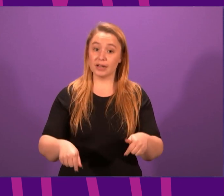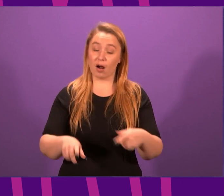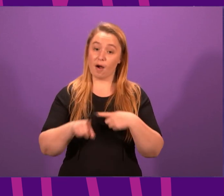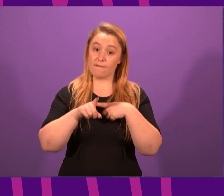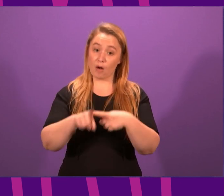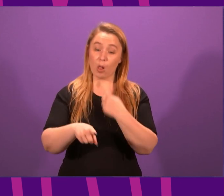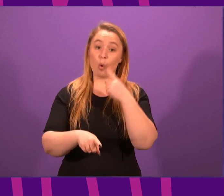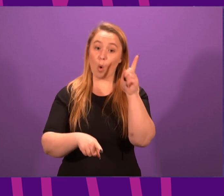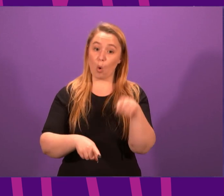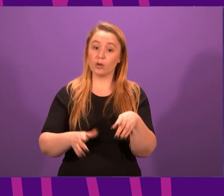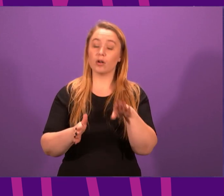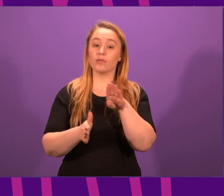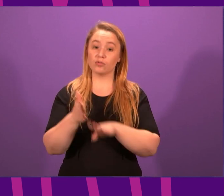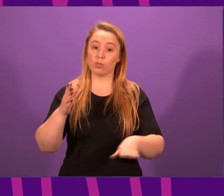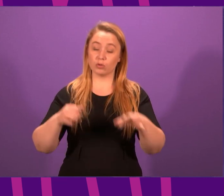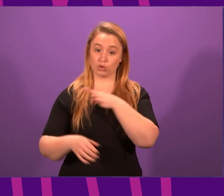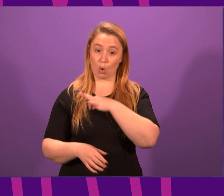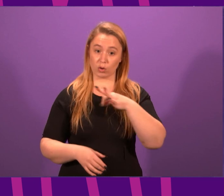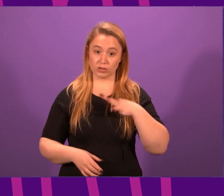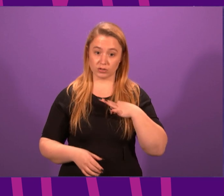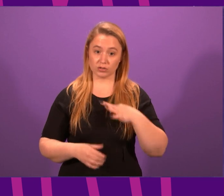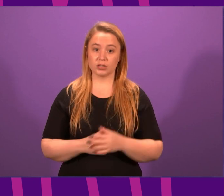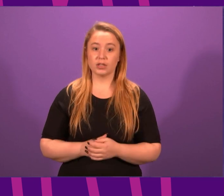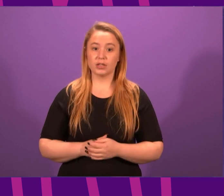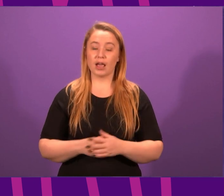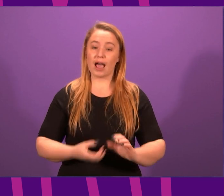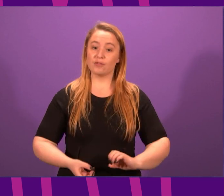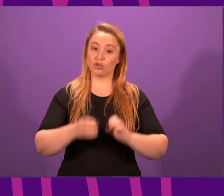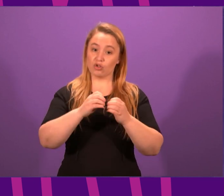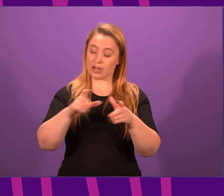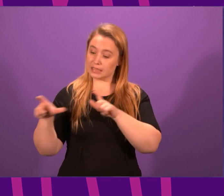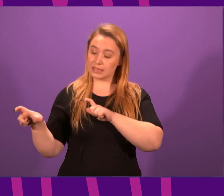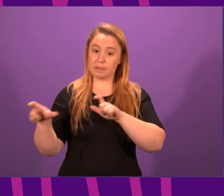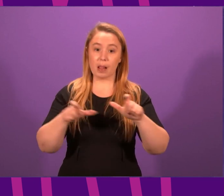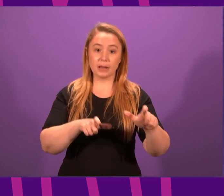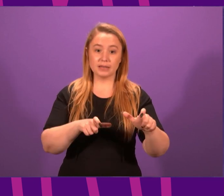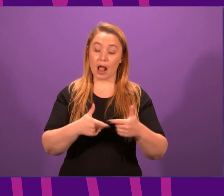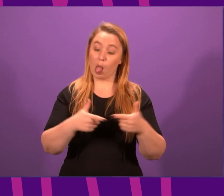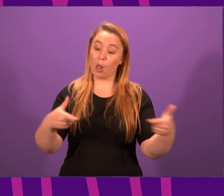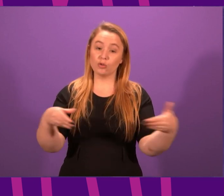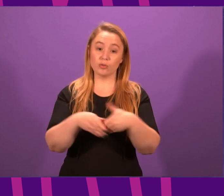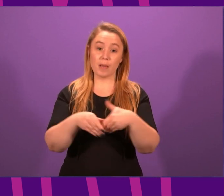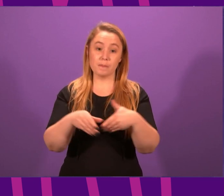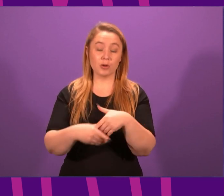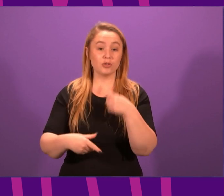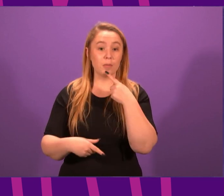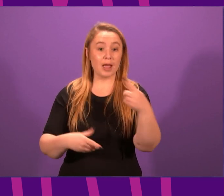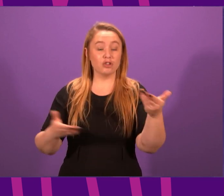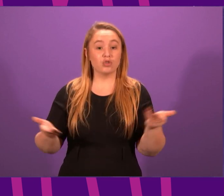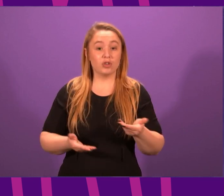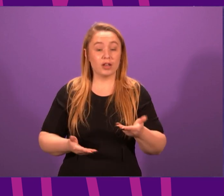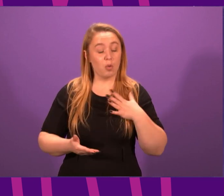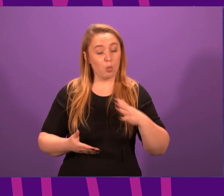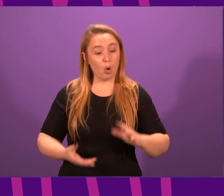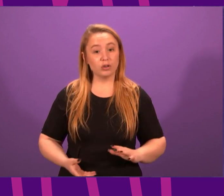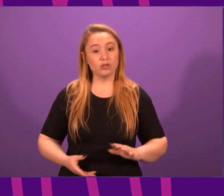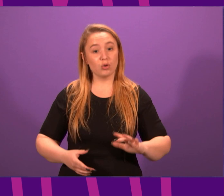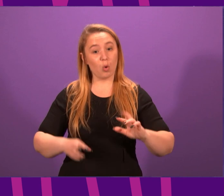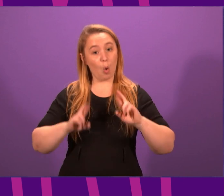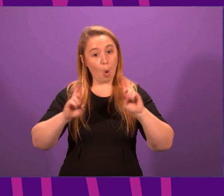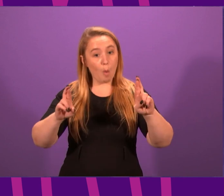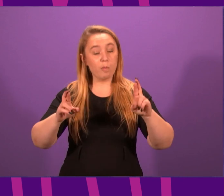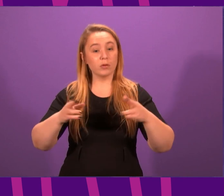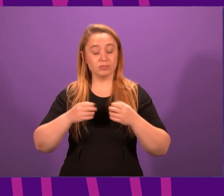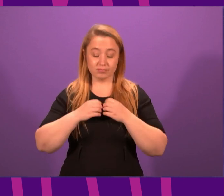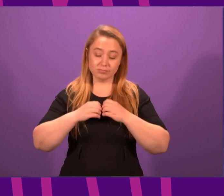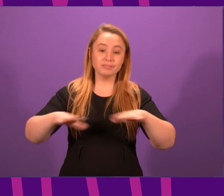People are craving certainty, stability, and as many members have mentioned this afternoon, hope. We need a plan that